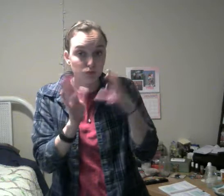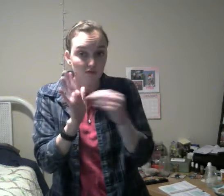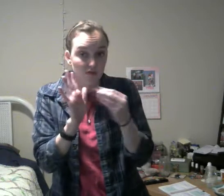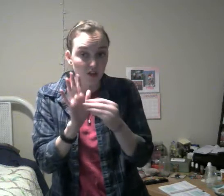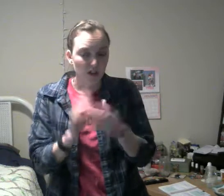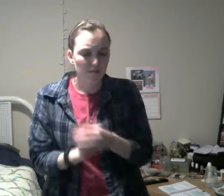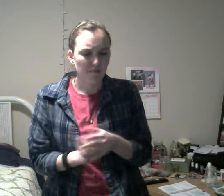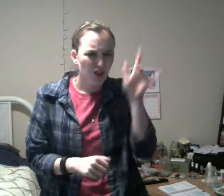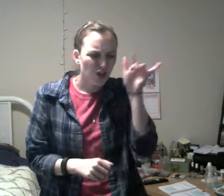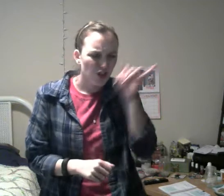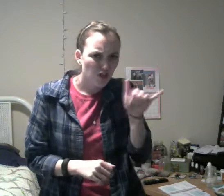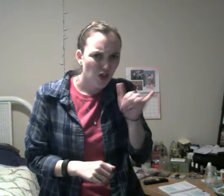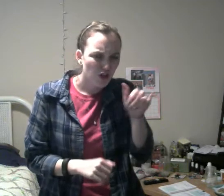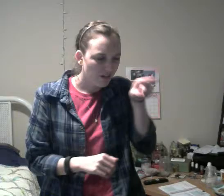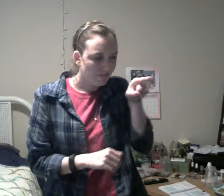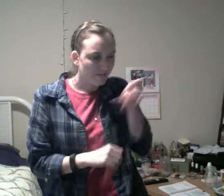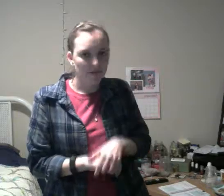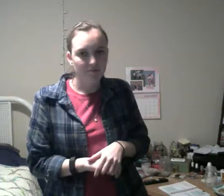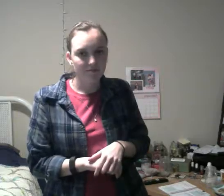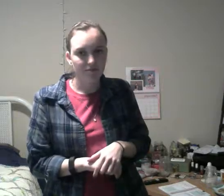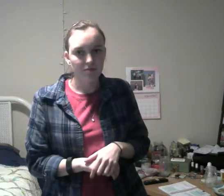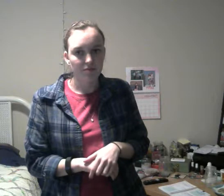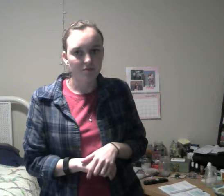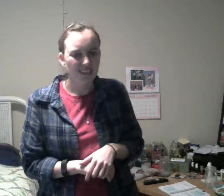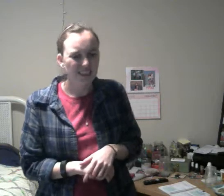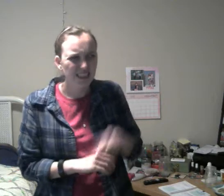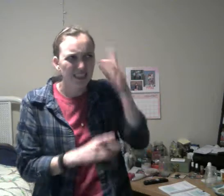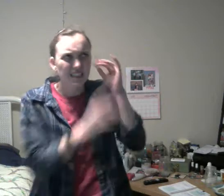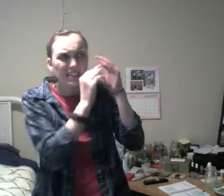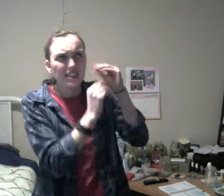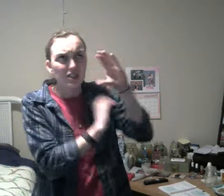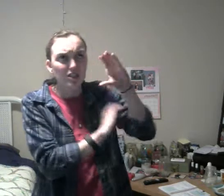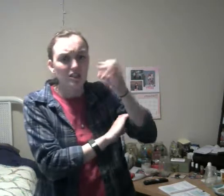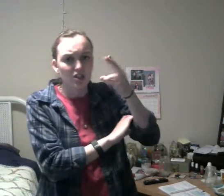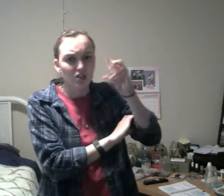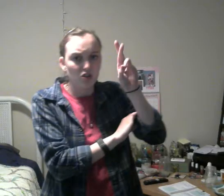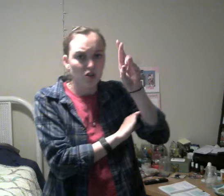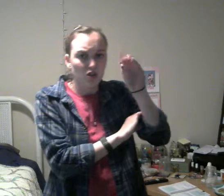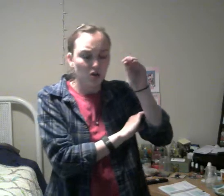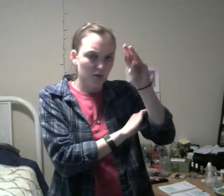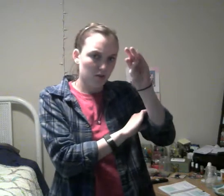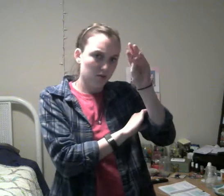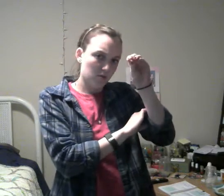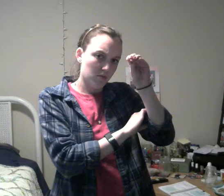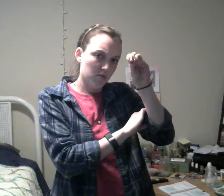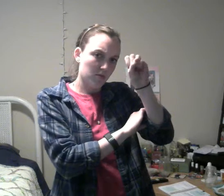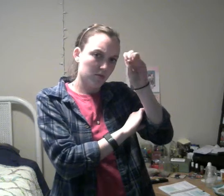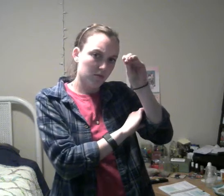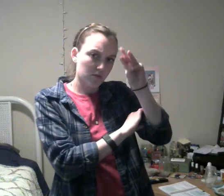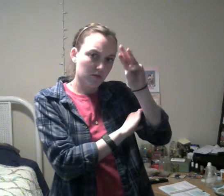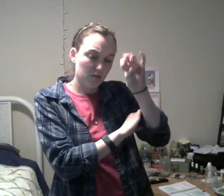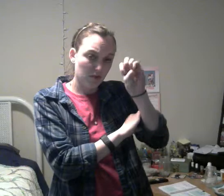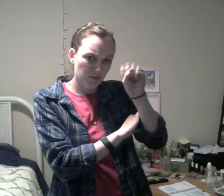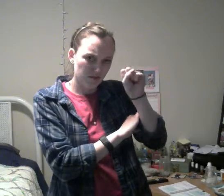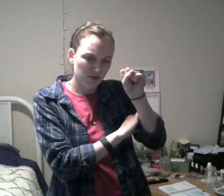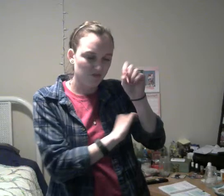that. So when you think of chromosomes, you might think of this characteristic X kind of shape. What really has happened is through DNA replication, we've made